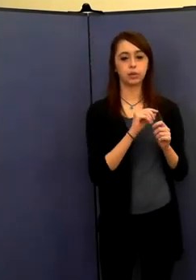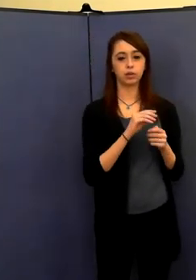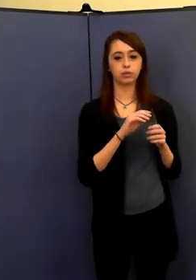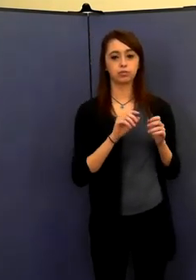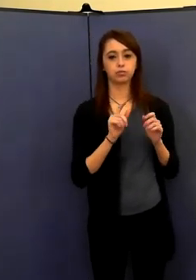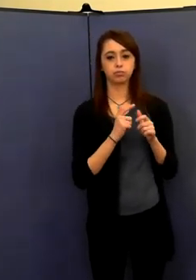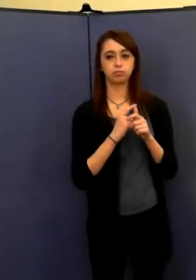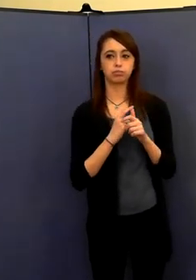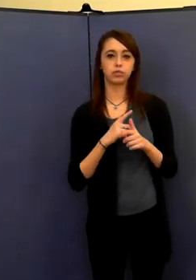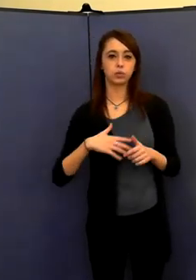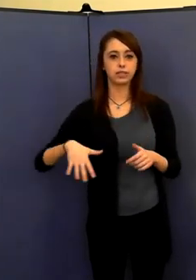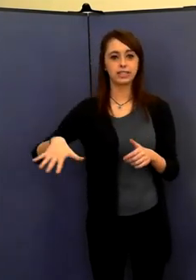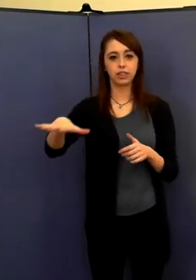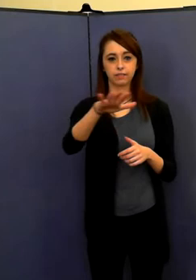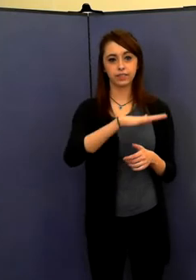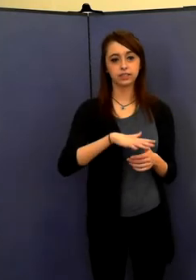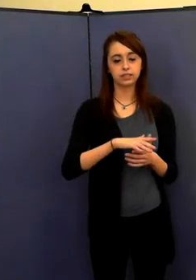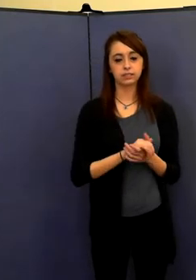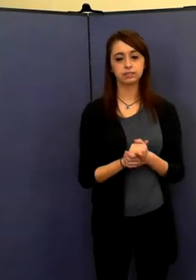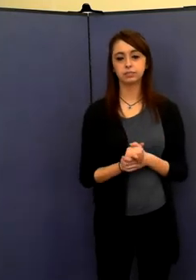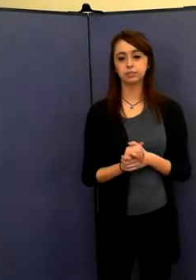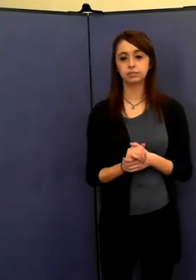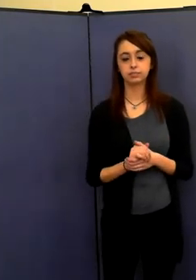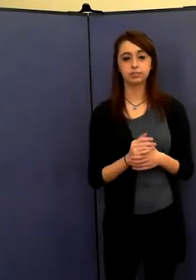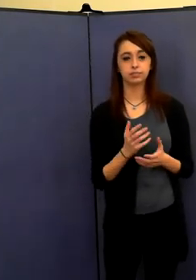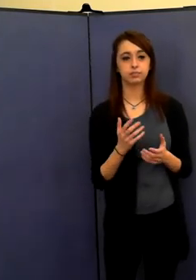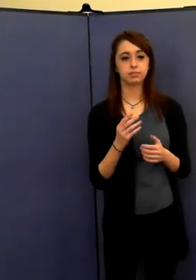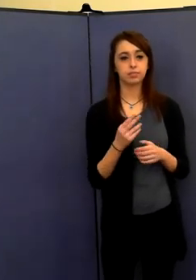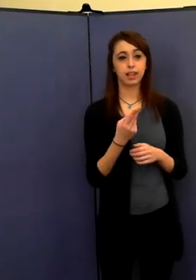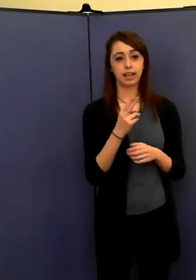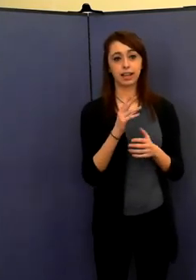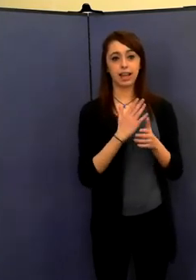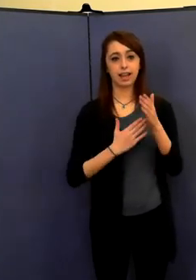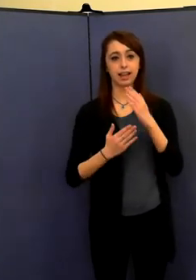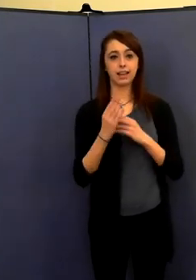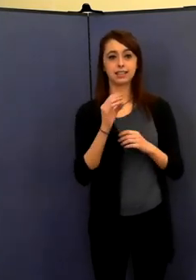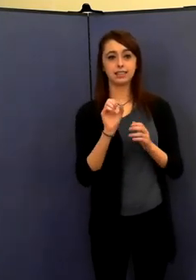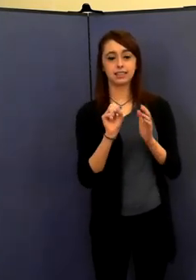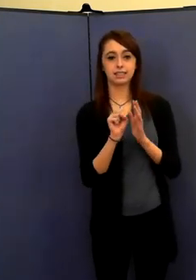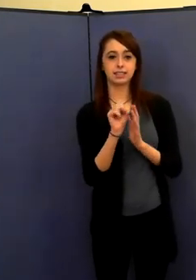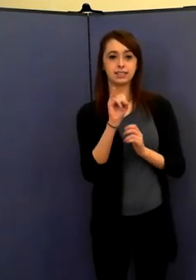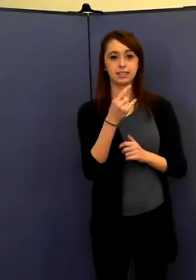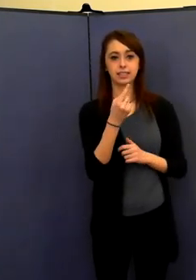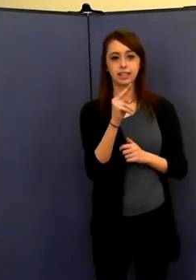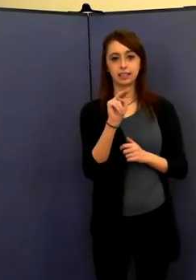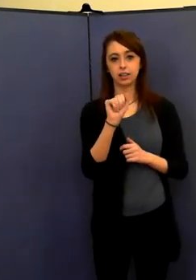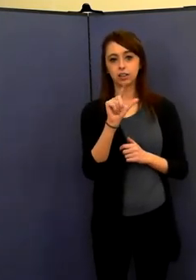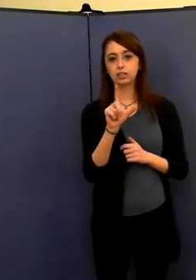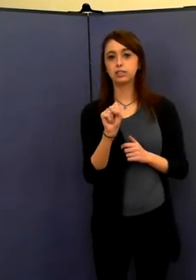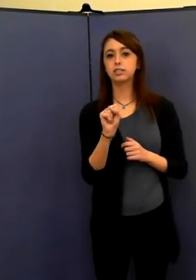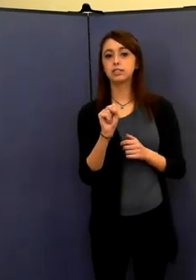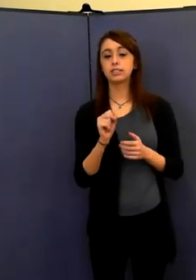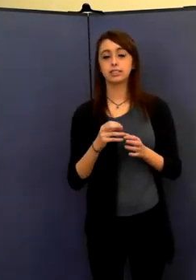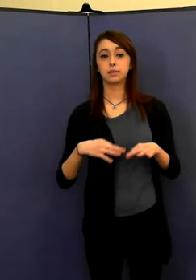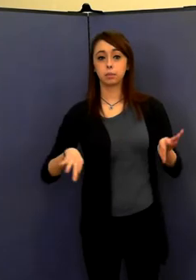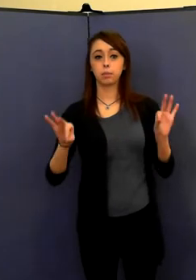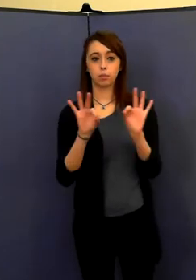So hand signals play a big part in baseball, and when I was doing research for this, I actually kind of learned this in deaf culture a couple years ago. It